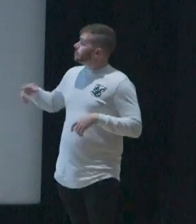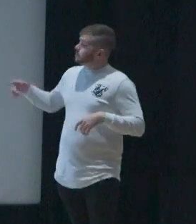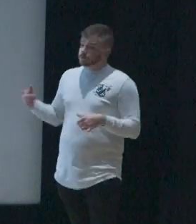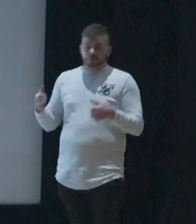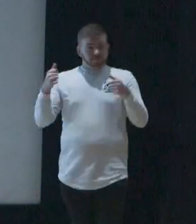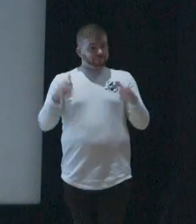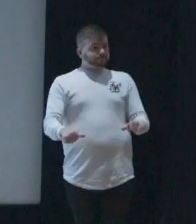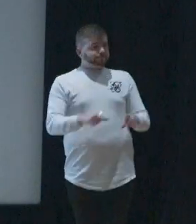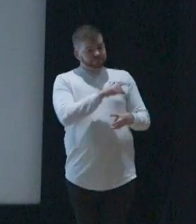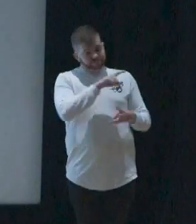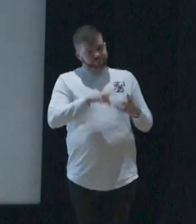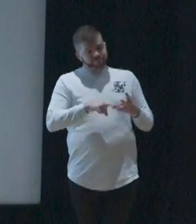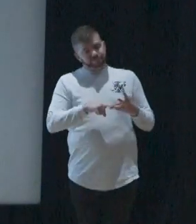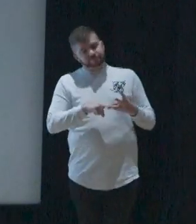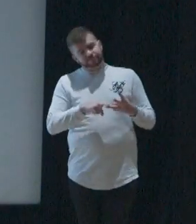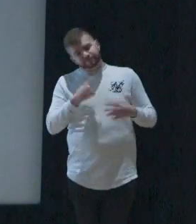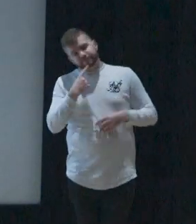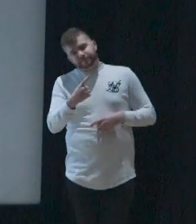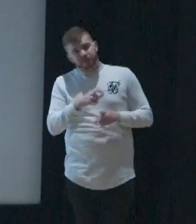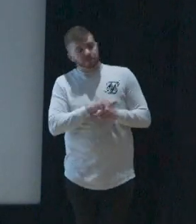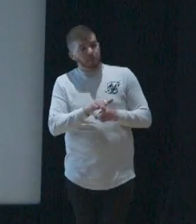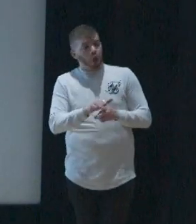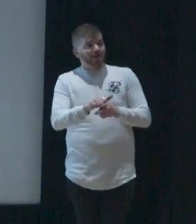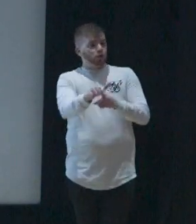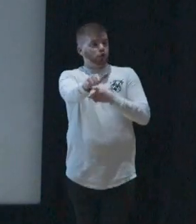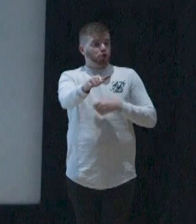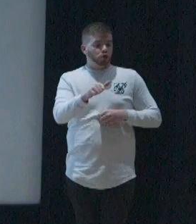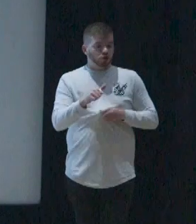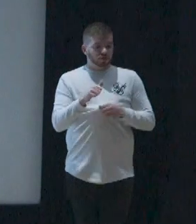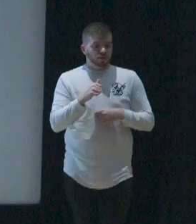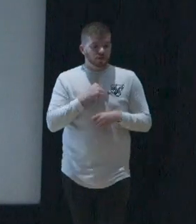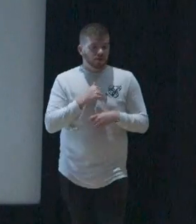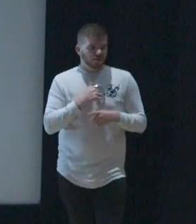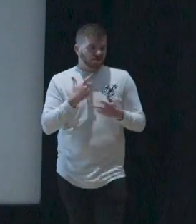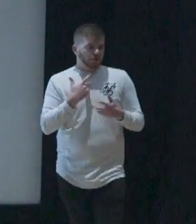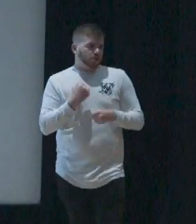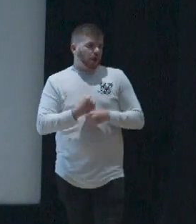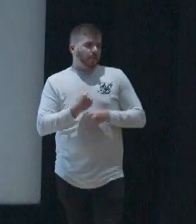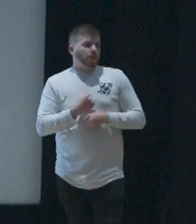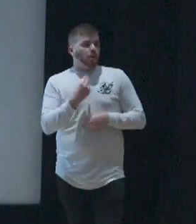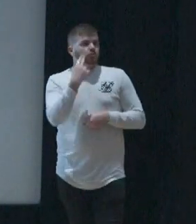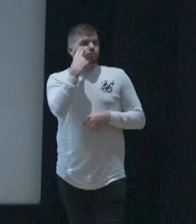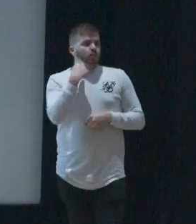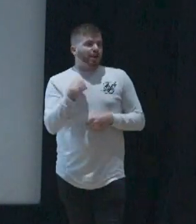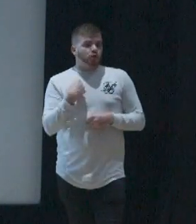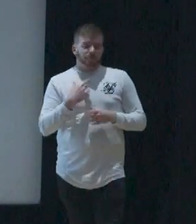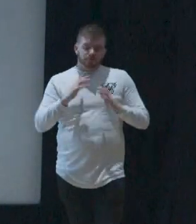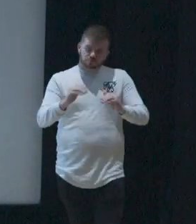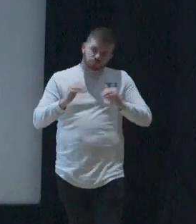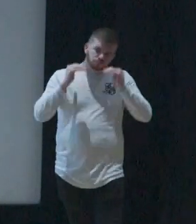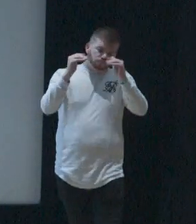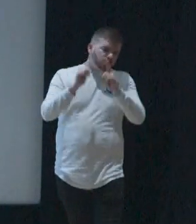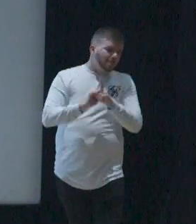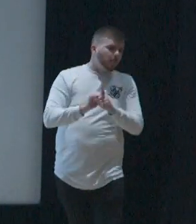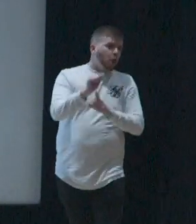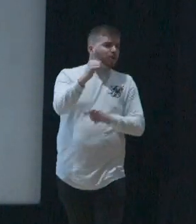Our final design pillar that I'm going to mention today is polish. So at Grey Alien Games, we do have a reputation for making highly polished games,